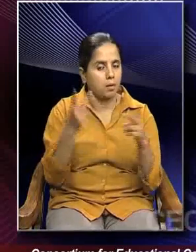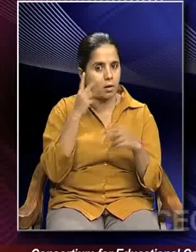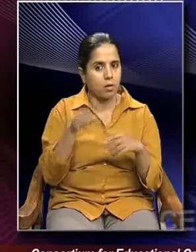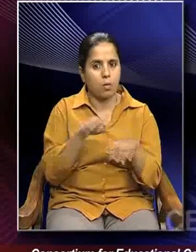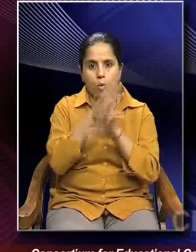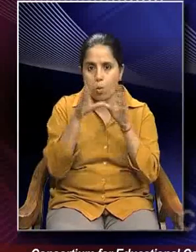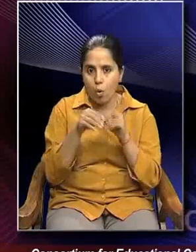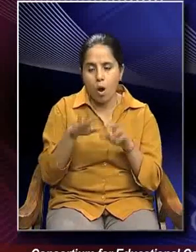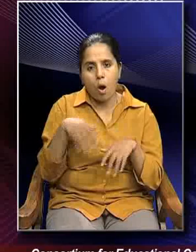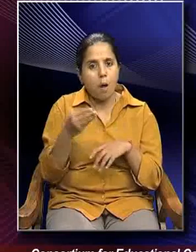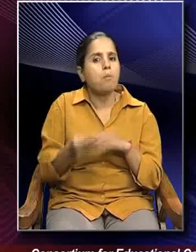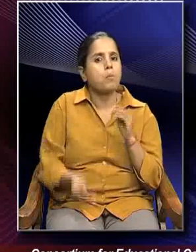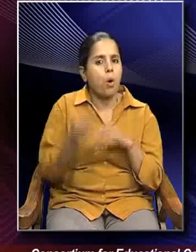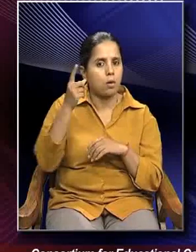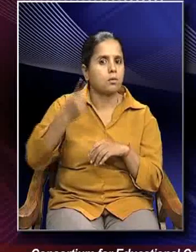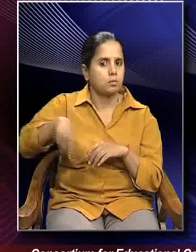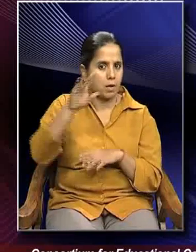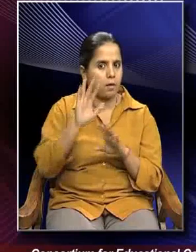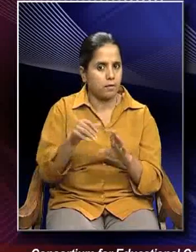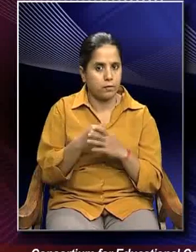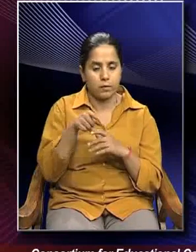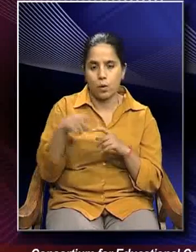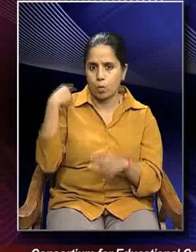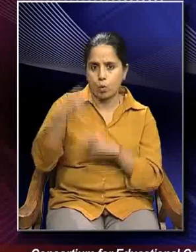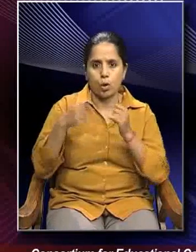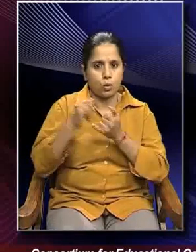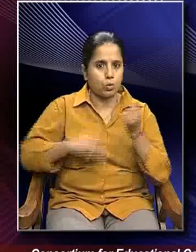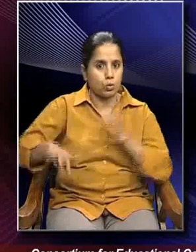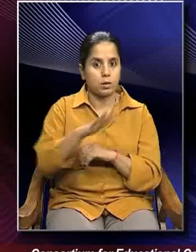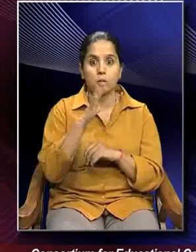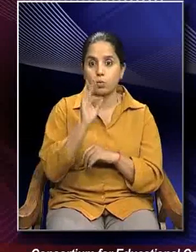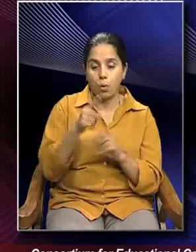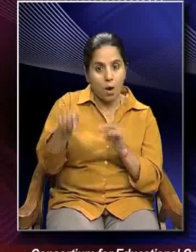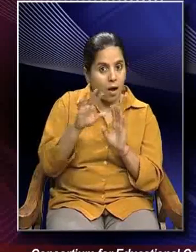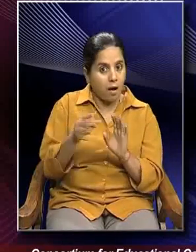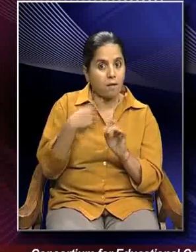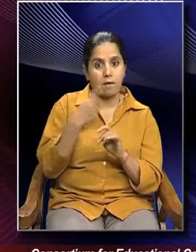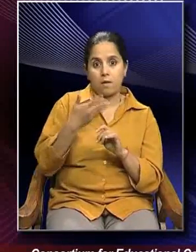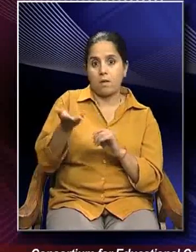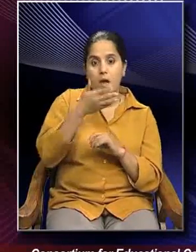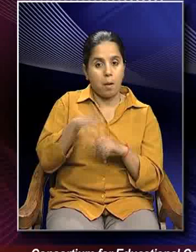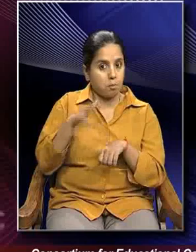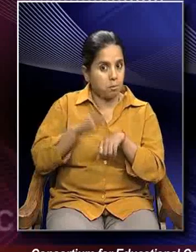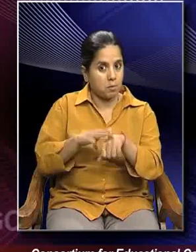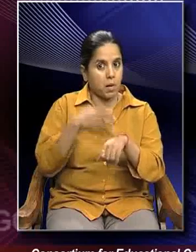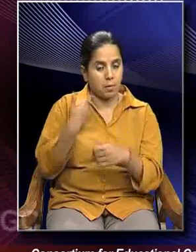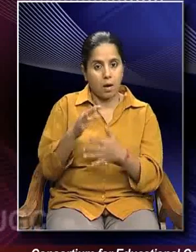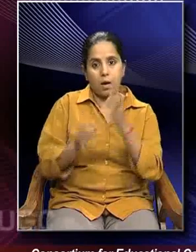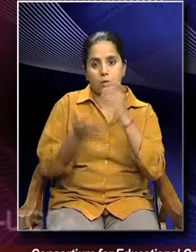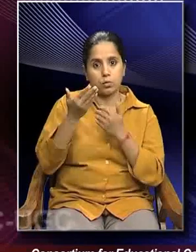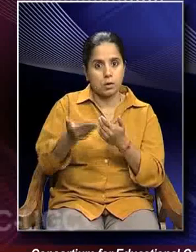all or most of them. So in our everyday social reality, we are members of